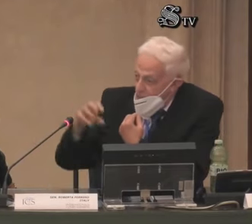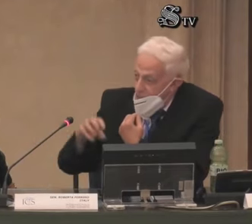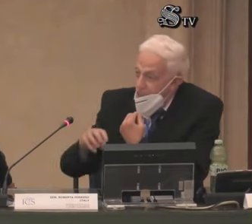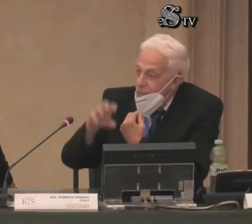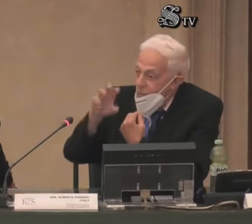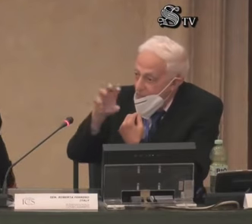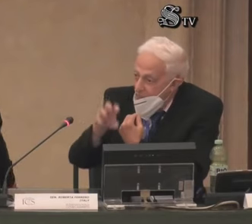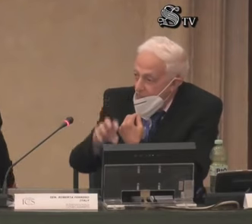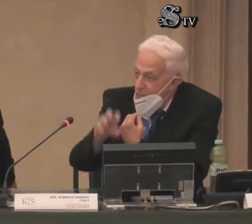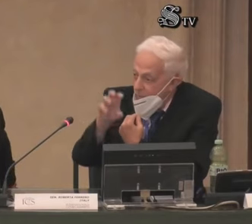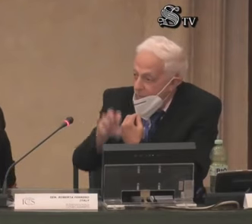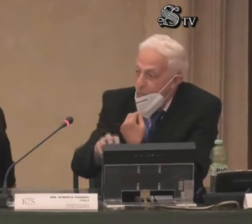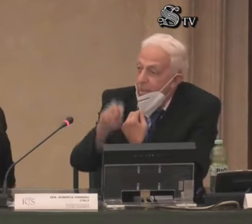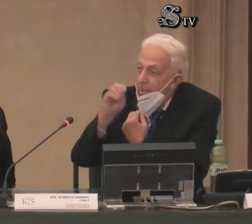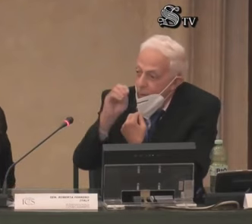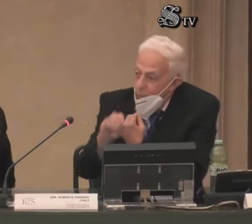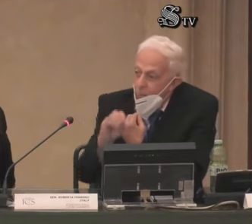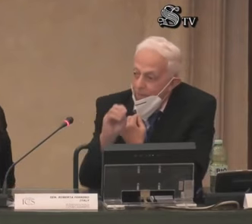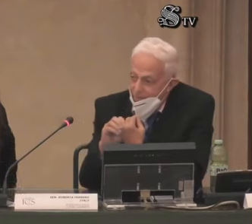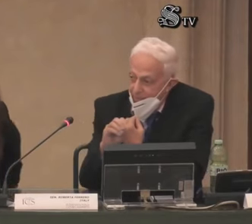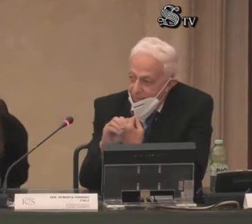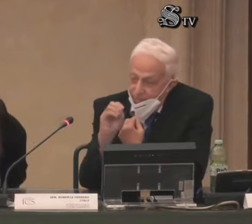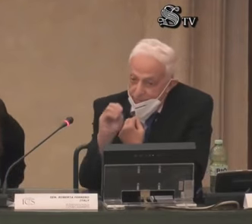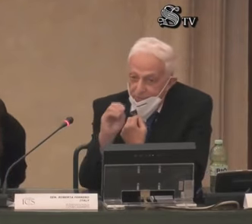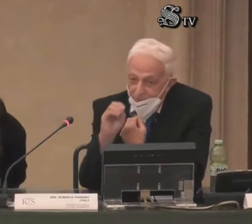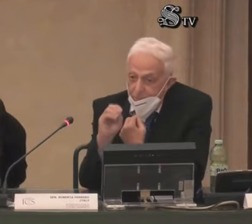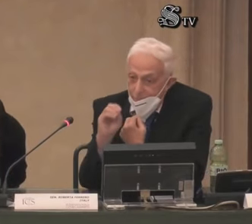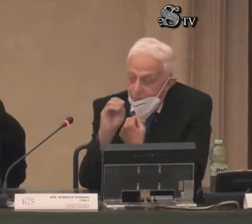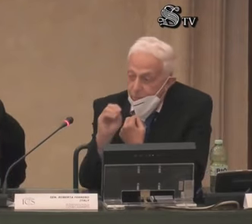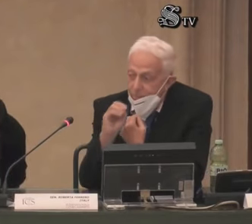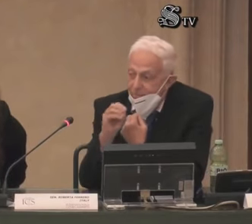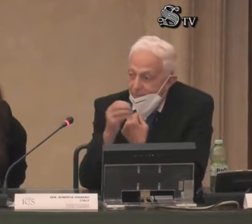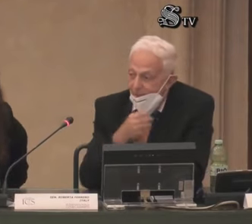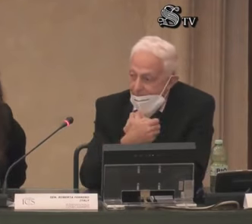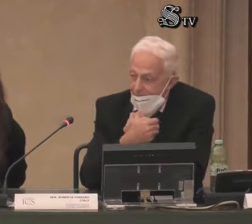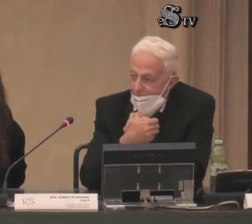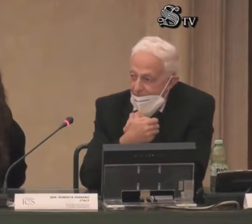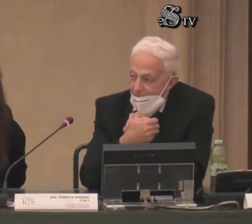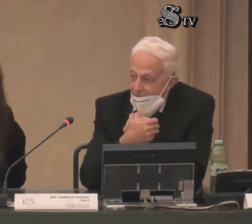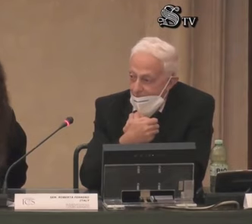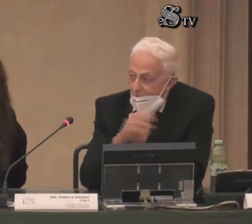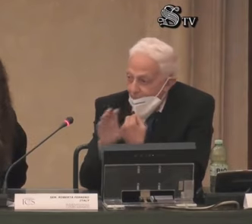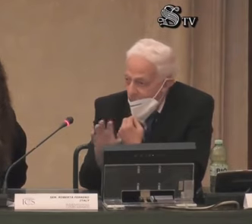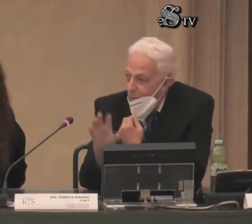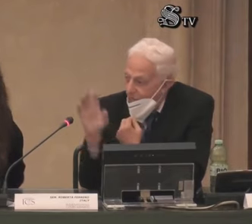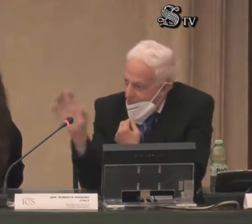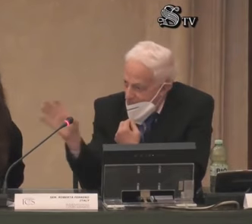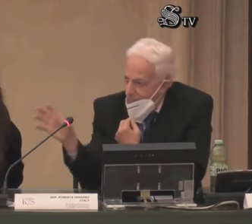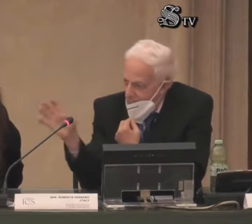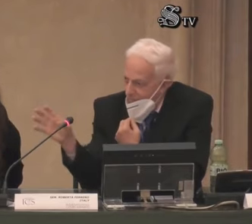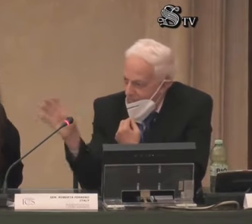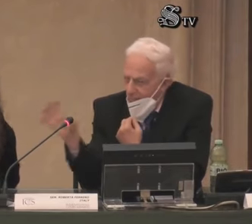a modification of the metabolic pathway on the human cells. And this is very important to understand that. We are in front